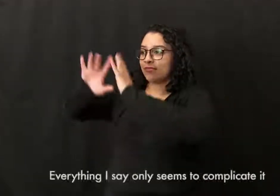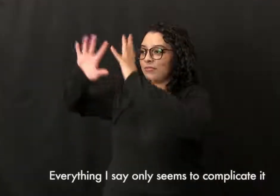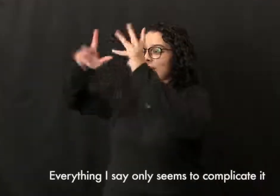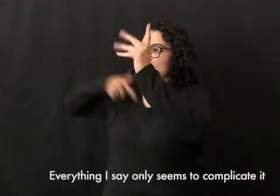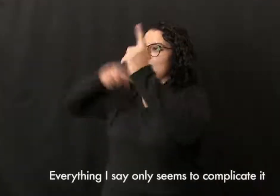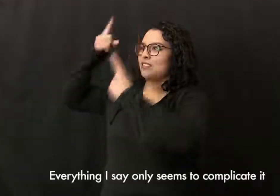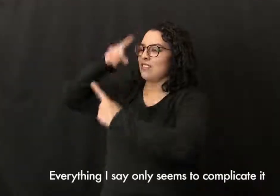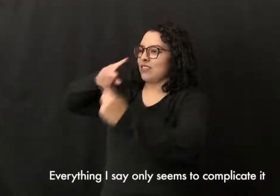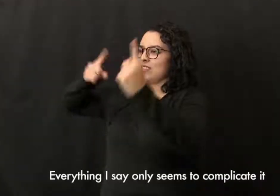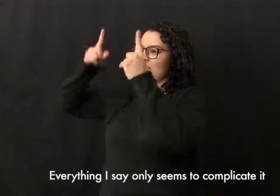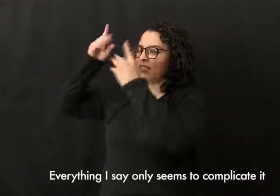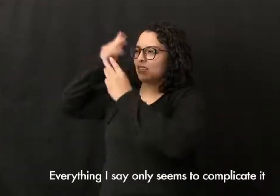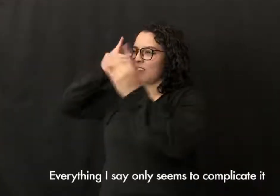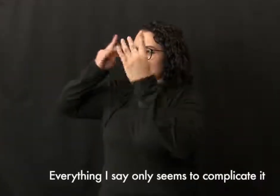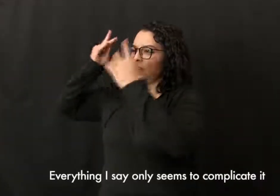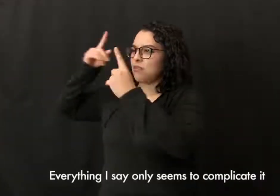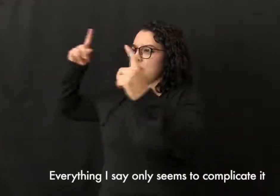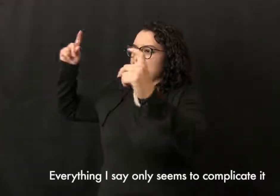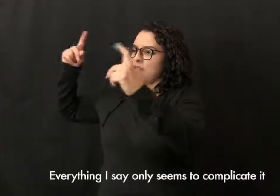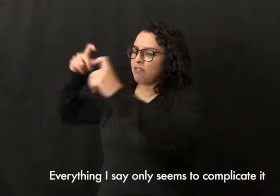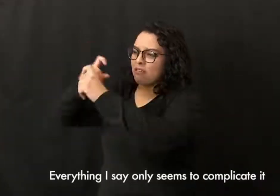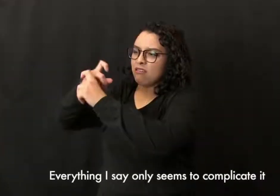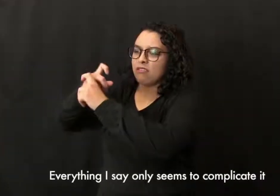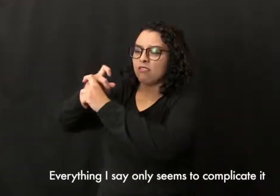Everything I say only seems so complicated